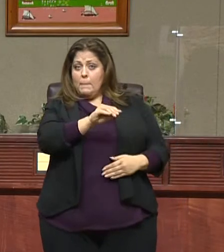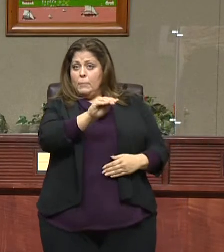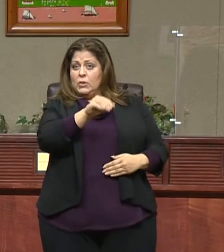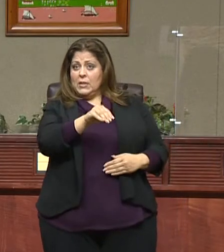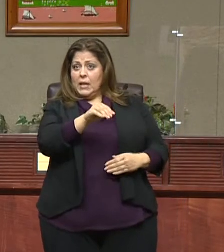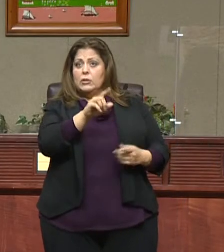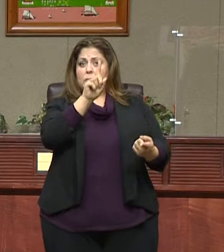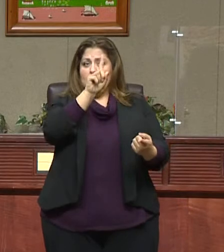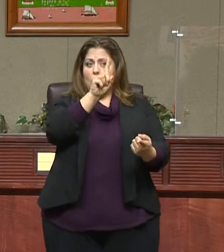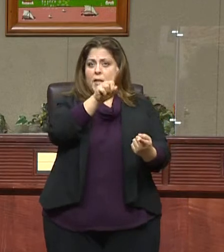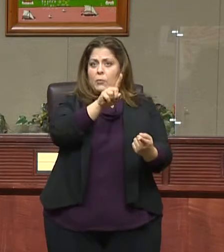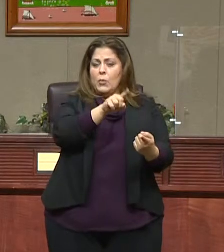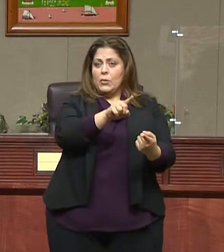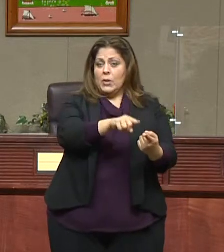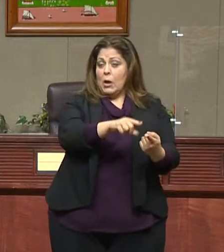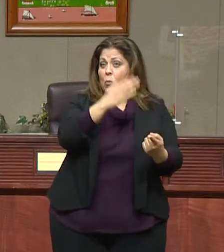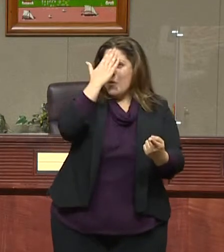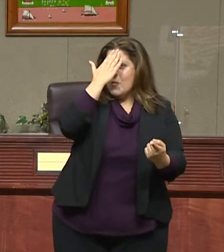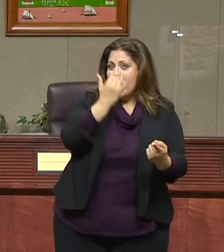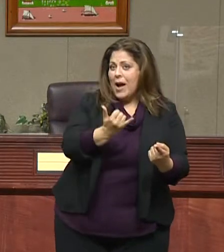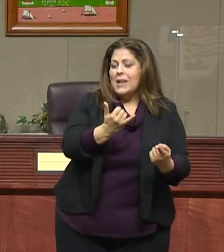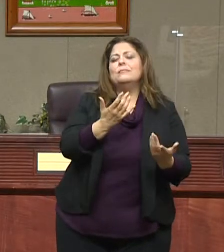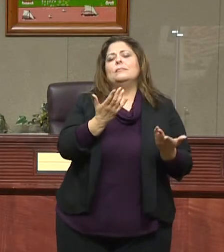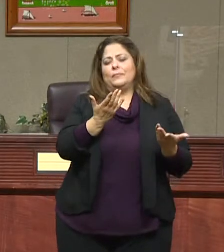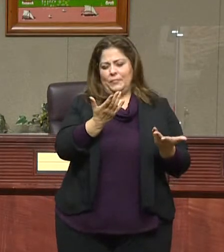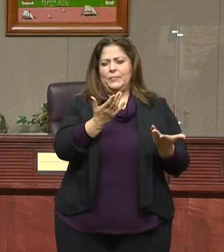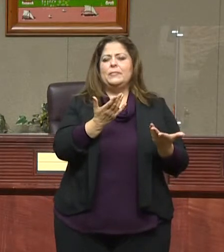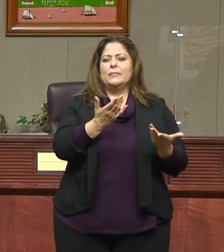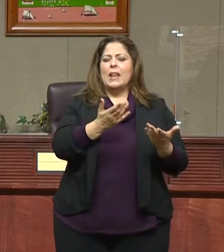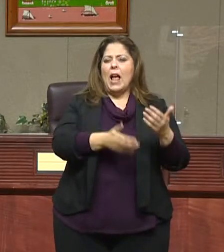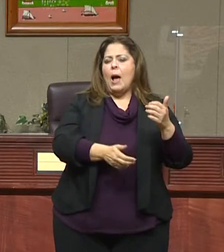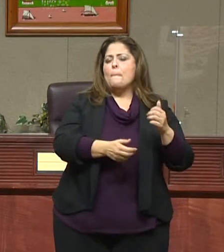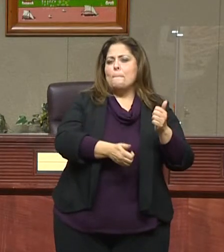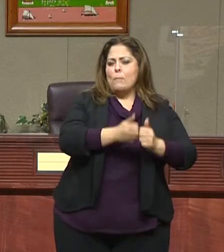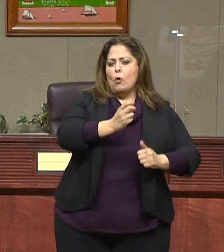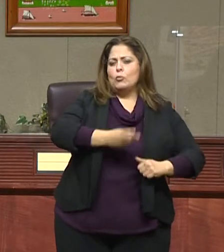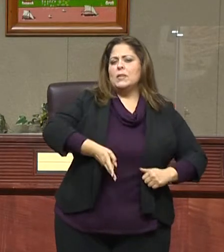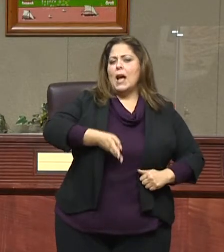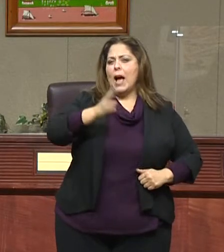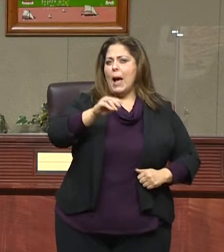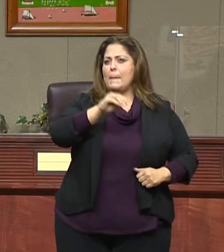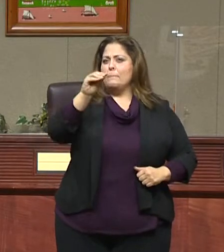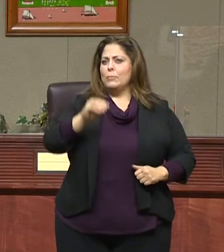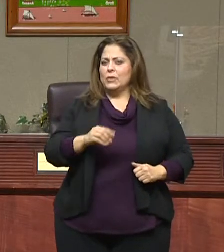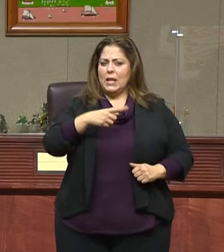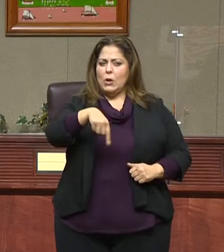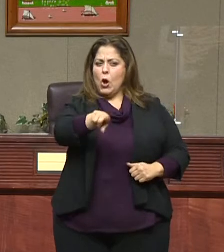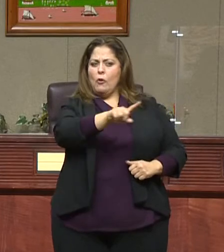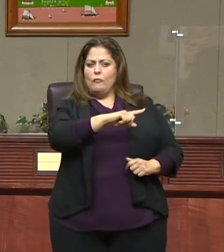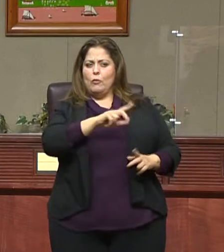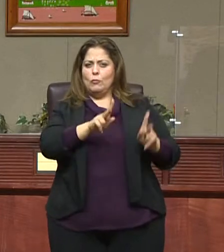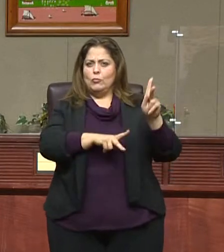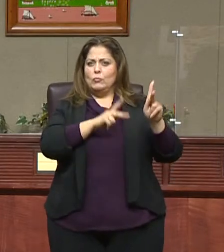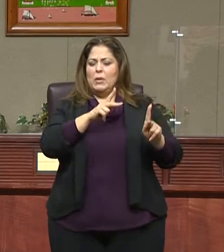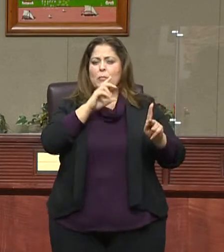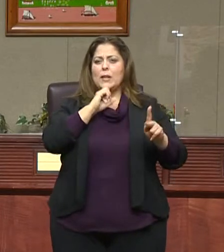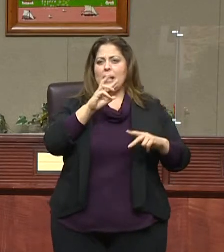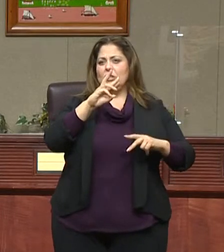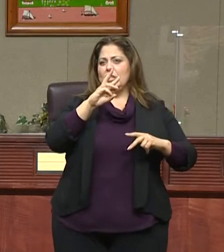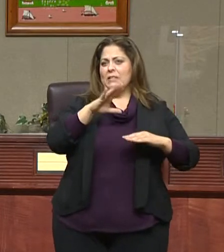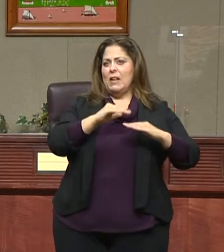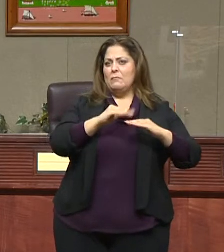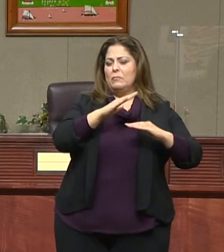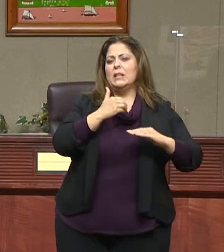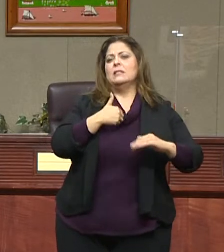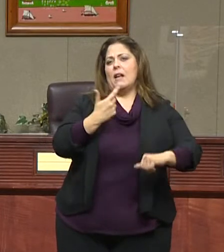going down, I think, especially because of the high percentage or proportion of persons in long-term care and those 65 plus that we've been